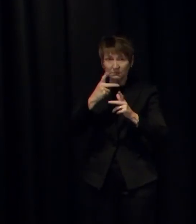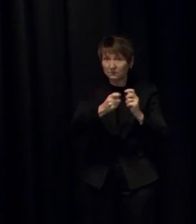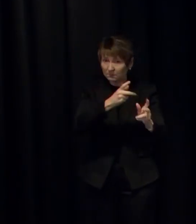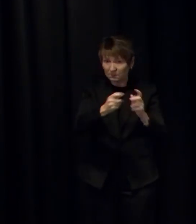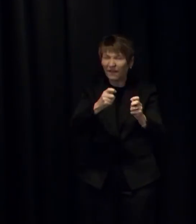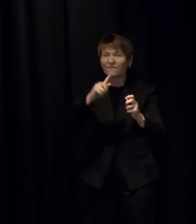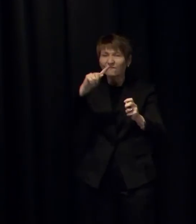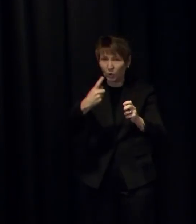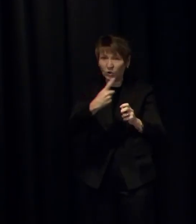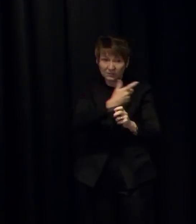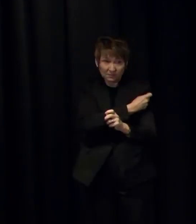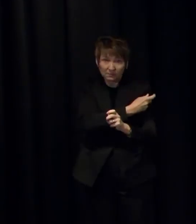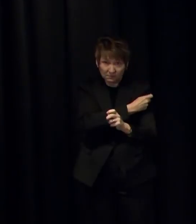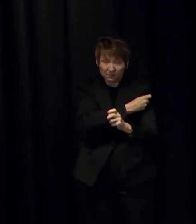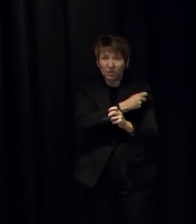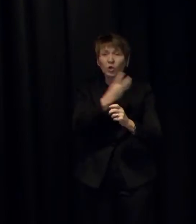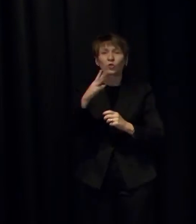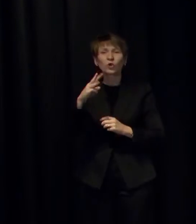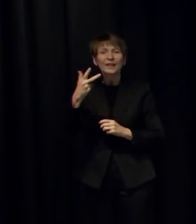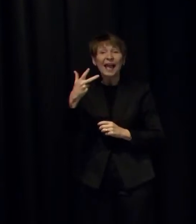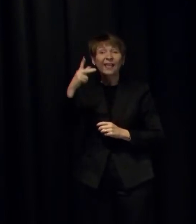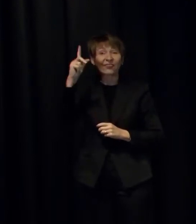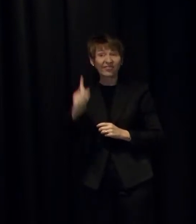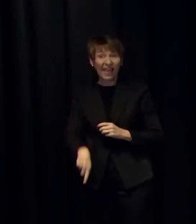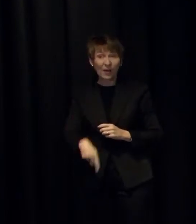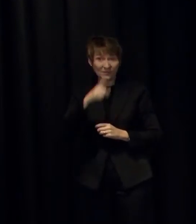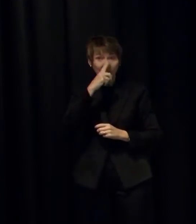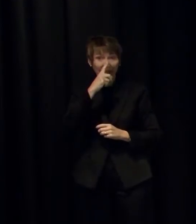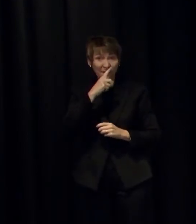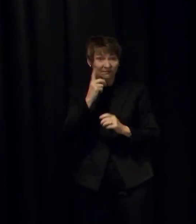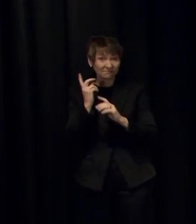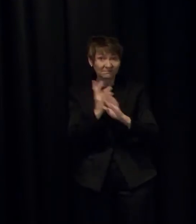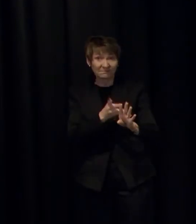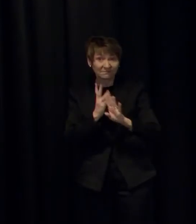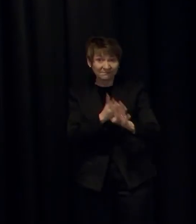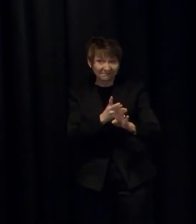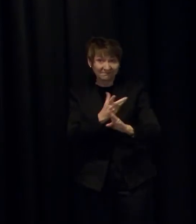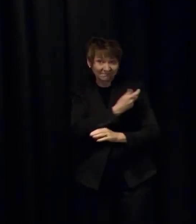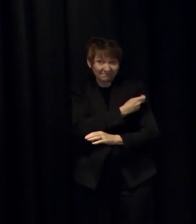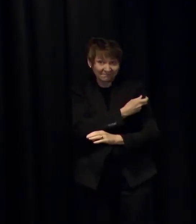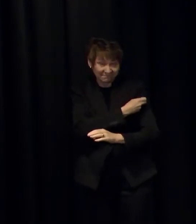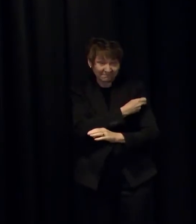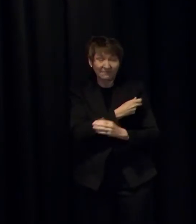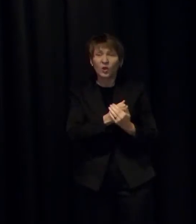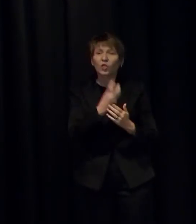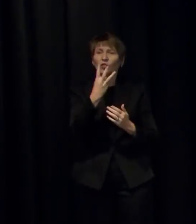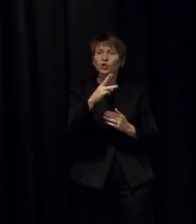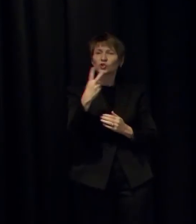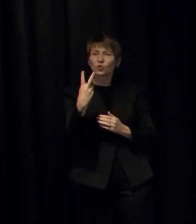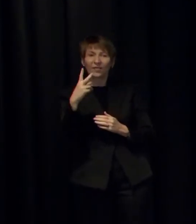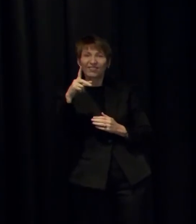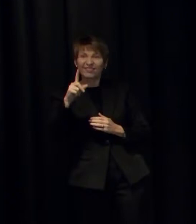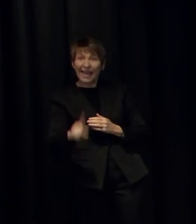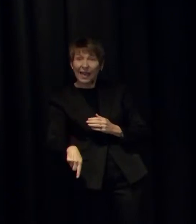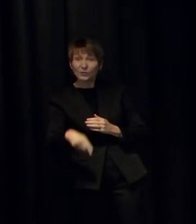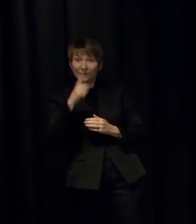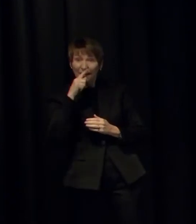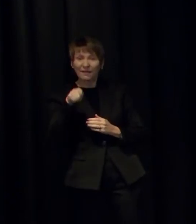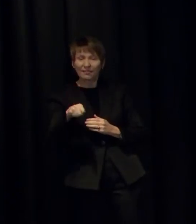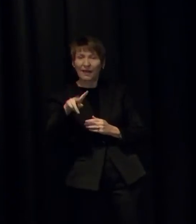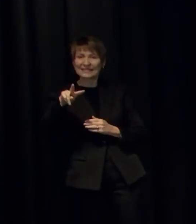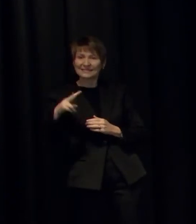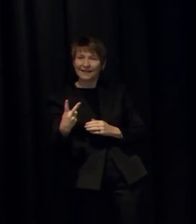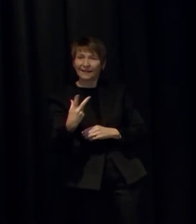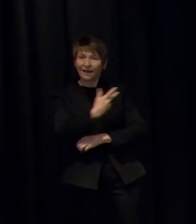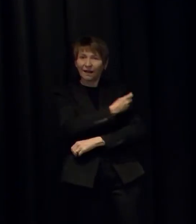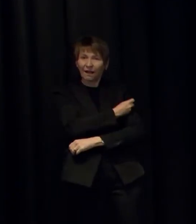plus people who got vaccinated in our state-run centres, and more than 32,000 of those were second doses. Many of